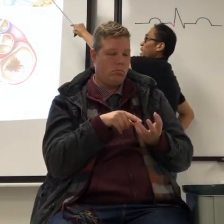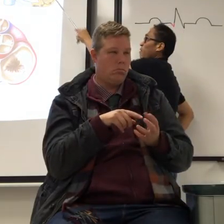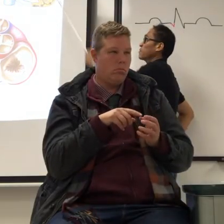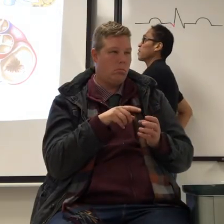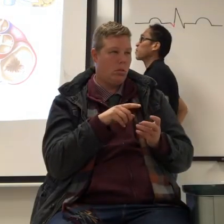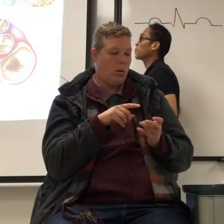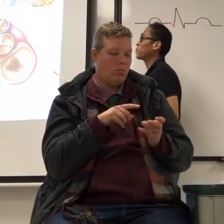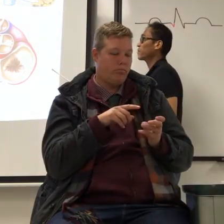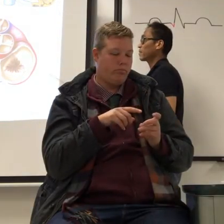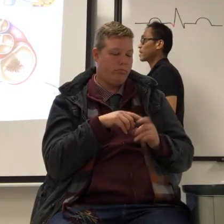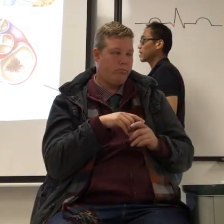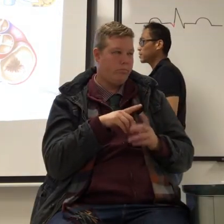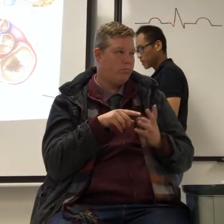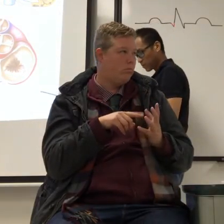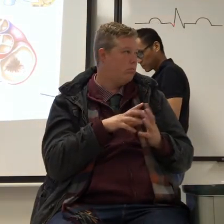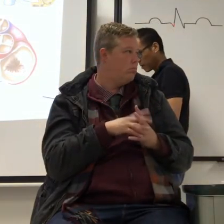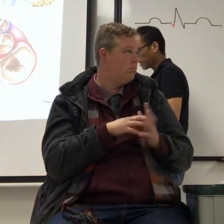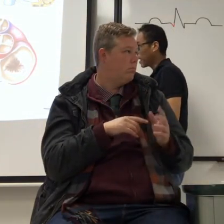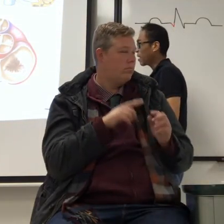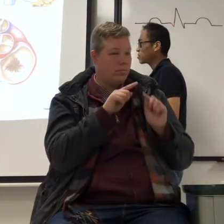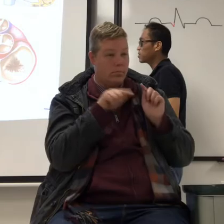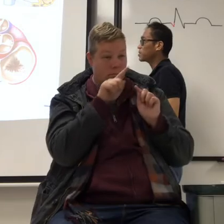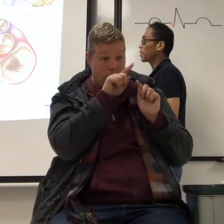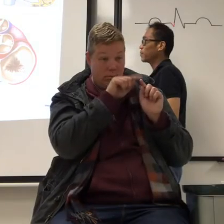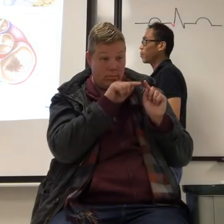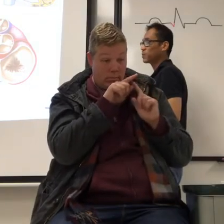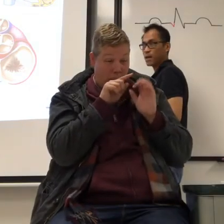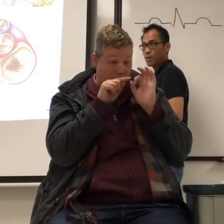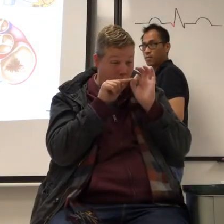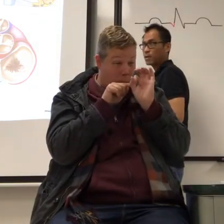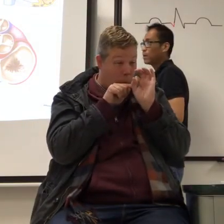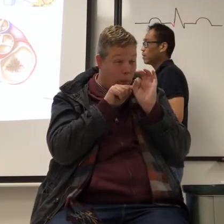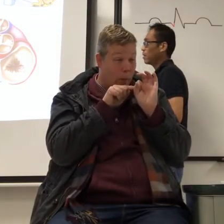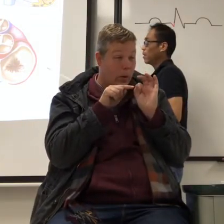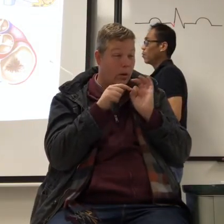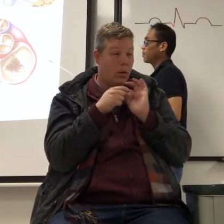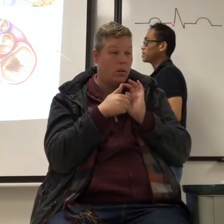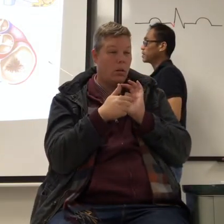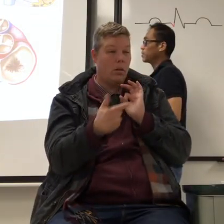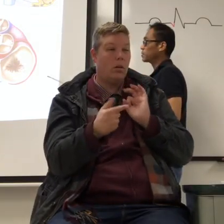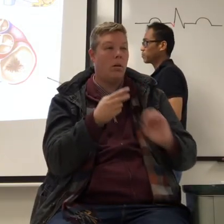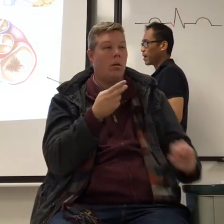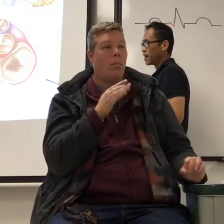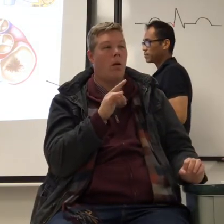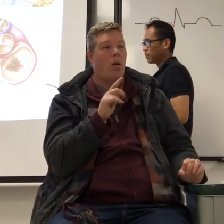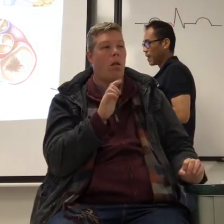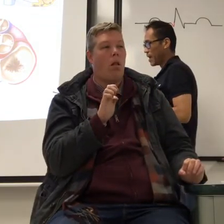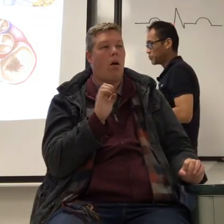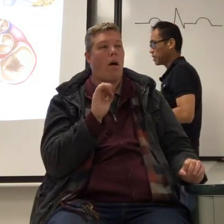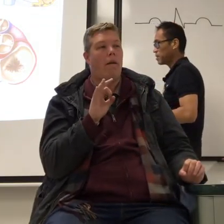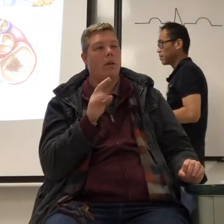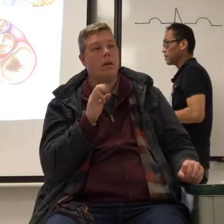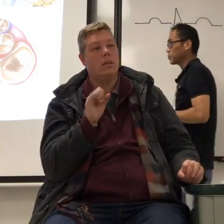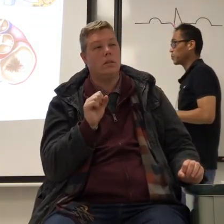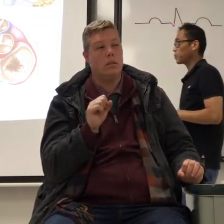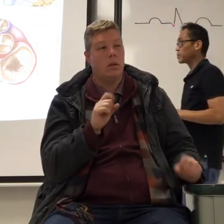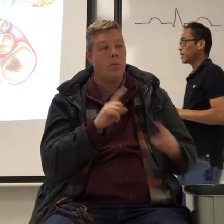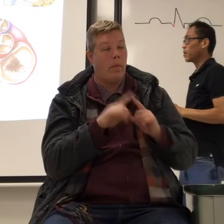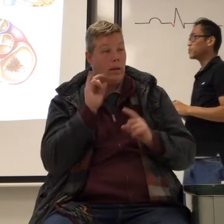heart valves. That's how the signal is spreading down. So this is very important to know. When the signal spreads from the atria to